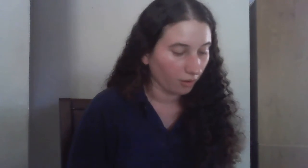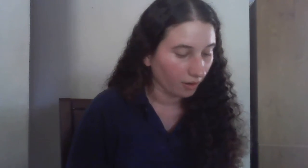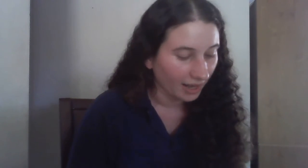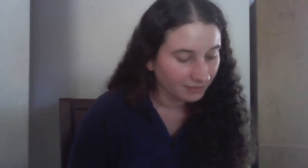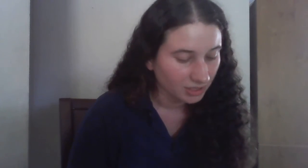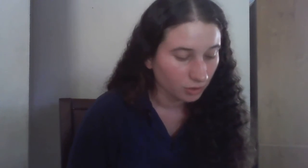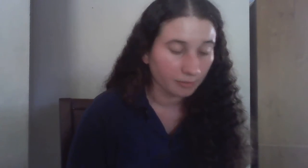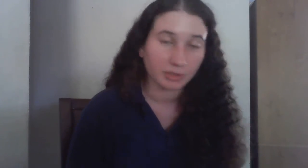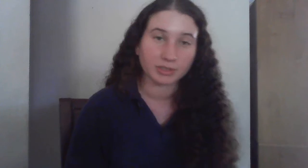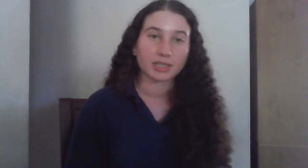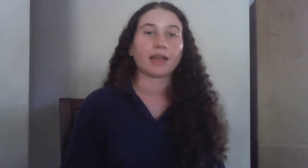Or I visit grandmother today.